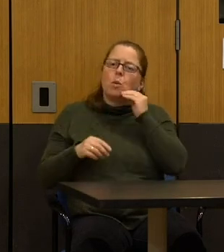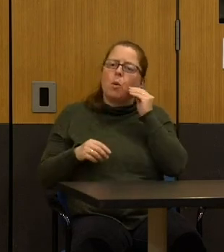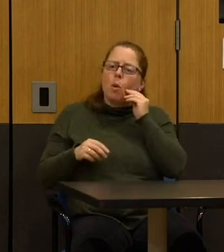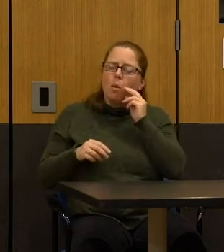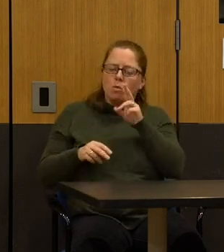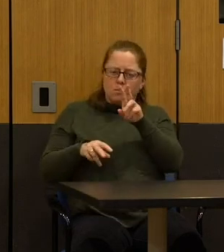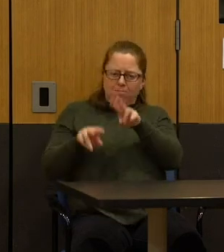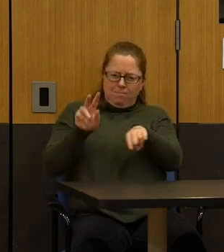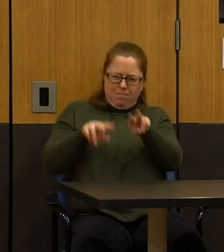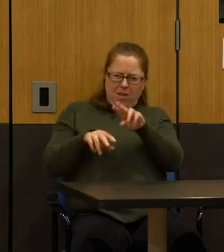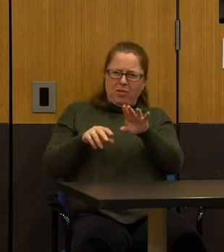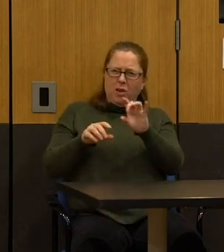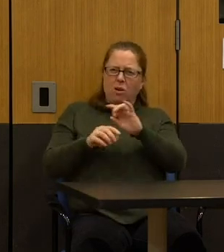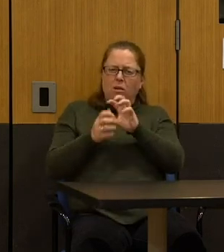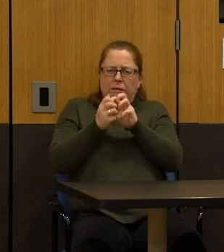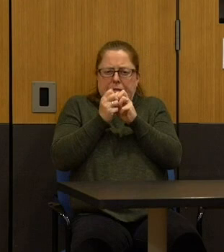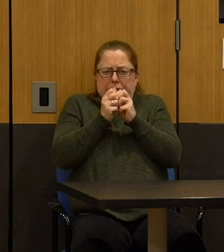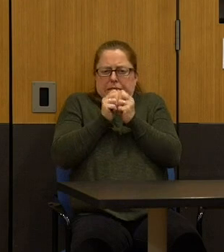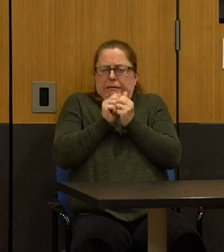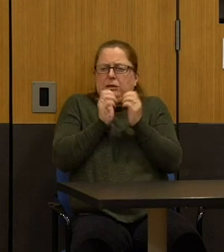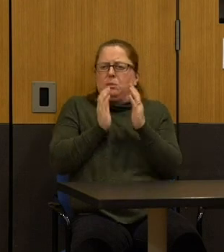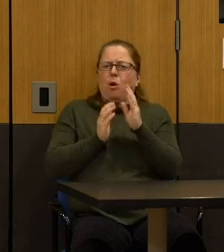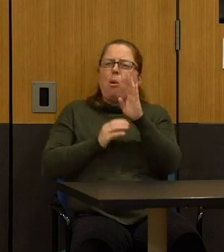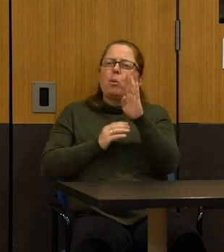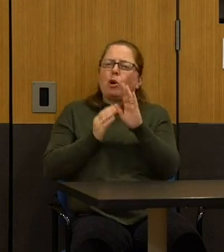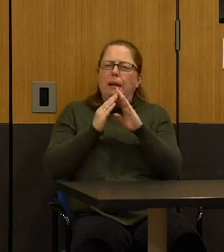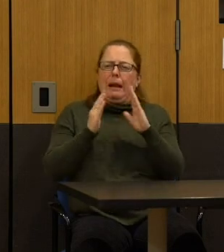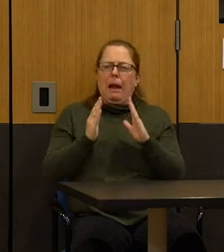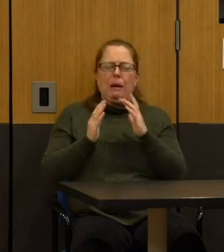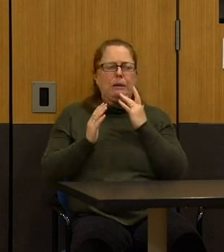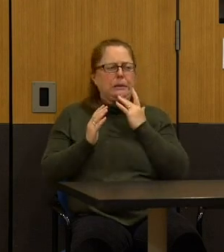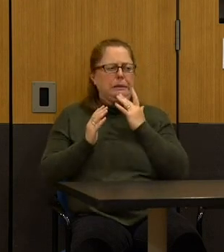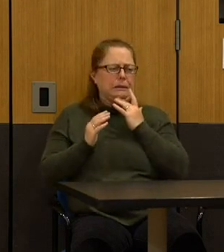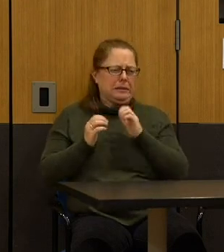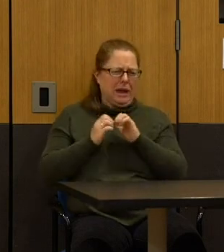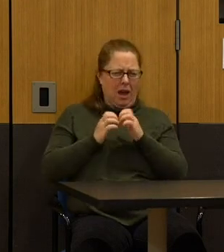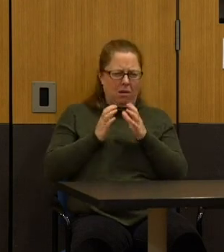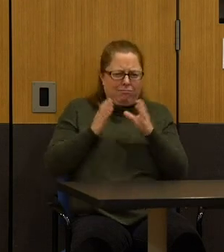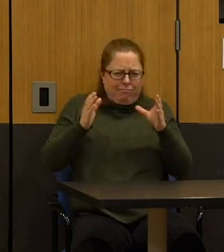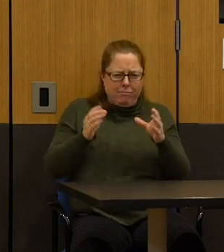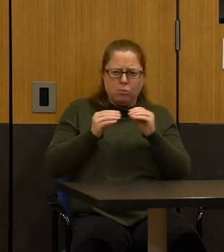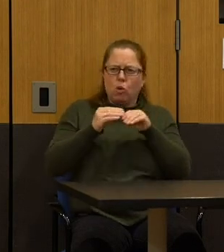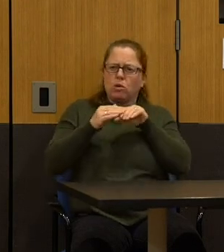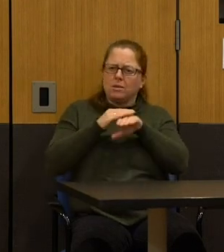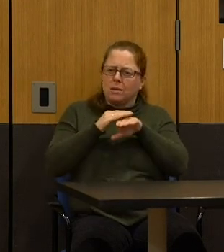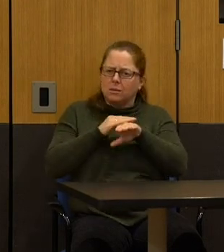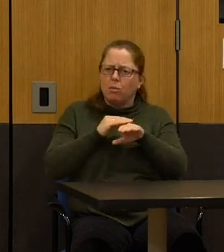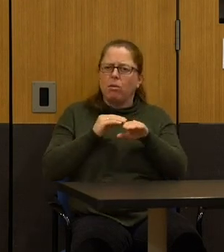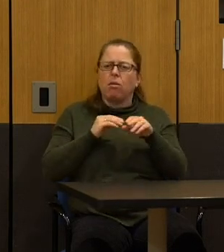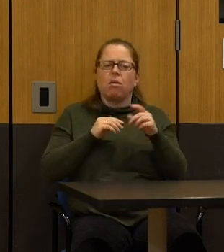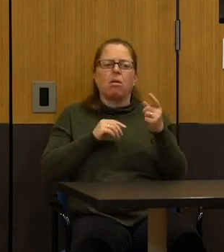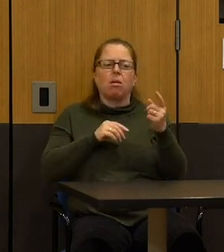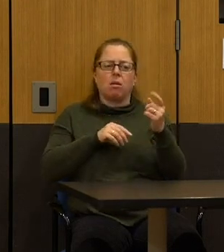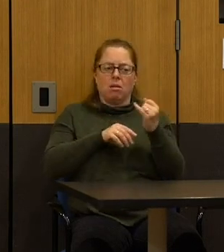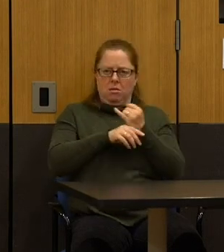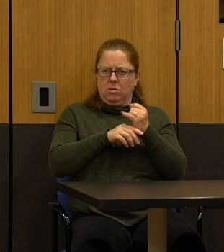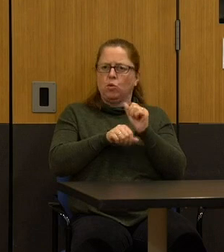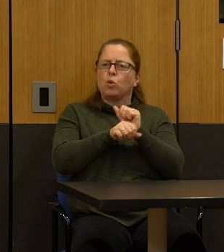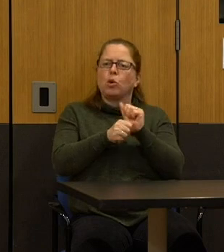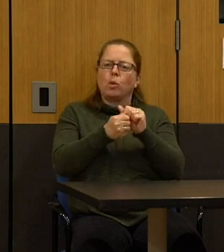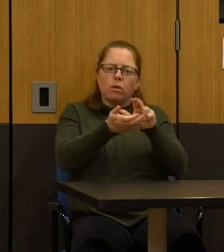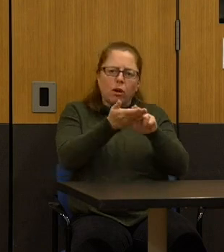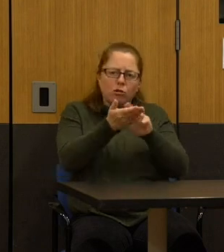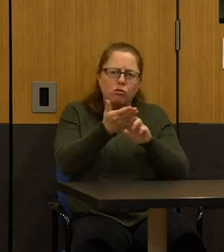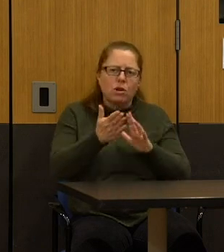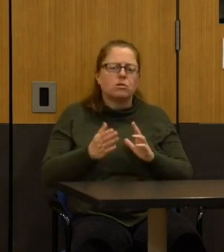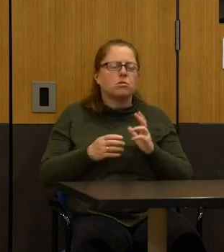these horribly cramped little Berkeley houses. How are we going to make this more accessible? She's working with contractors who go to